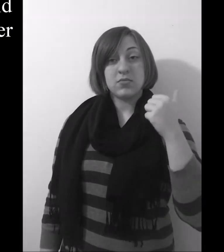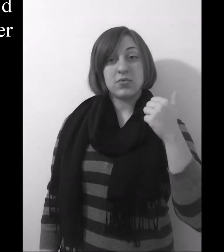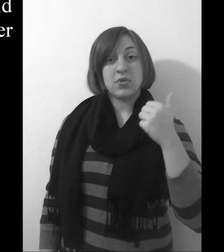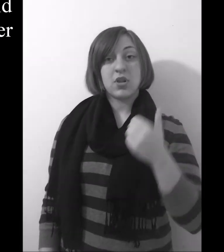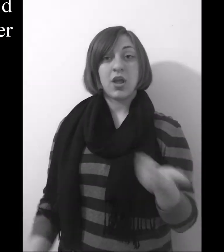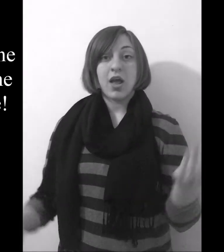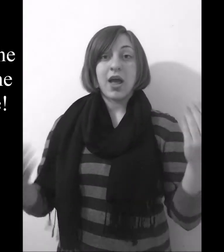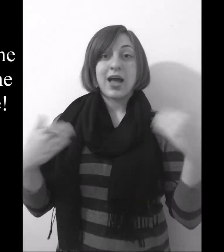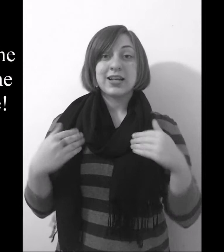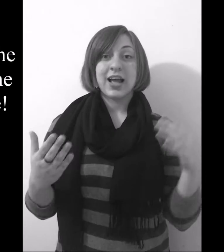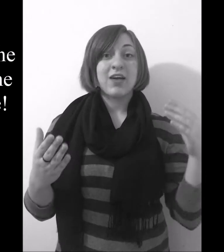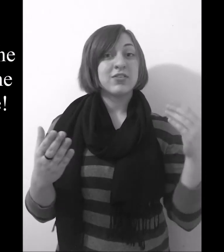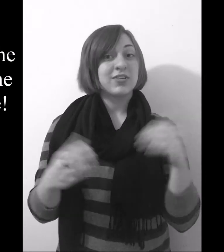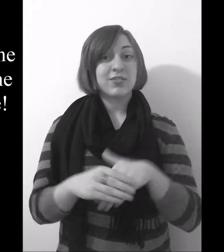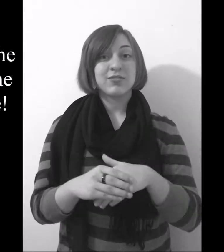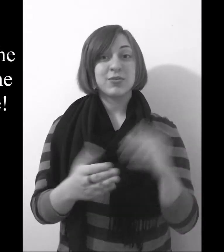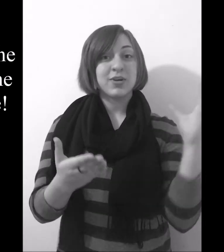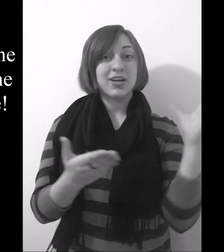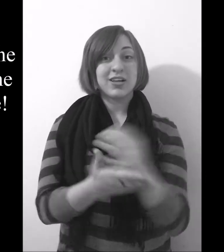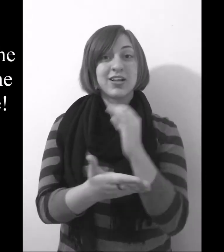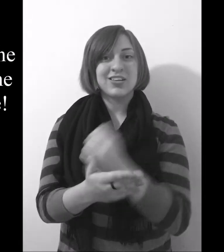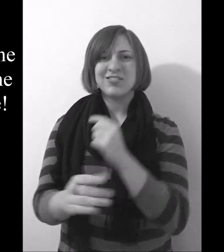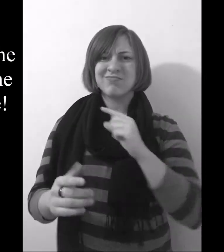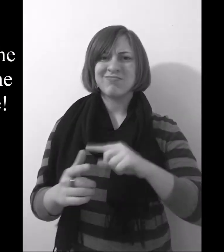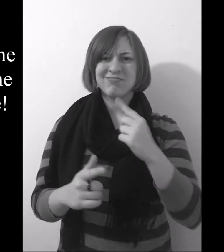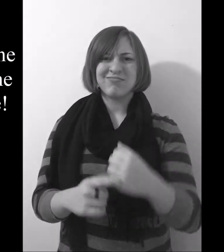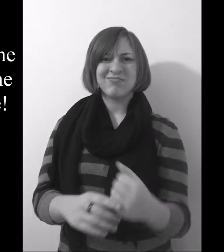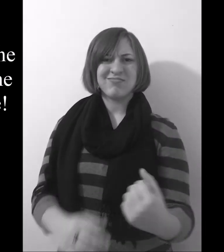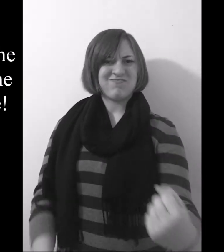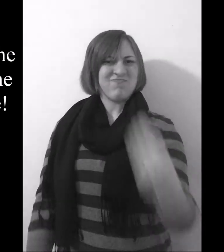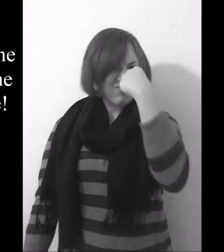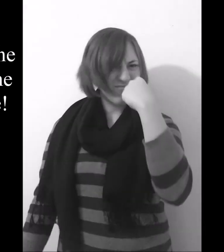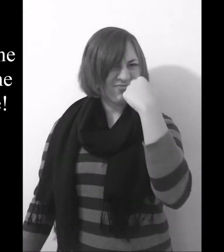to have it stuffed for my collection, and she punched me in the nose.